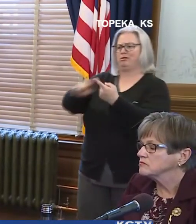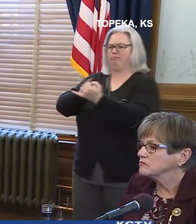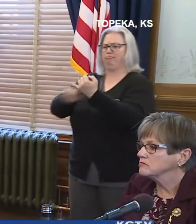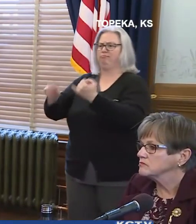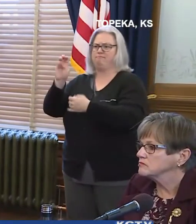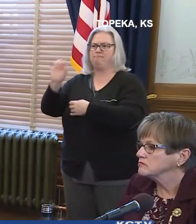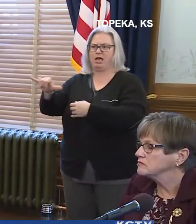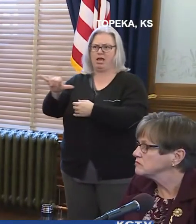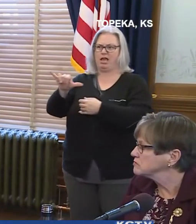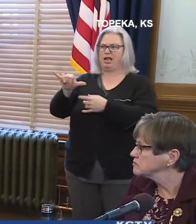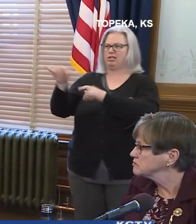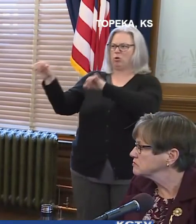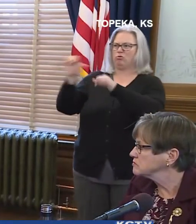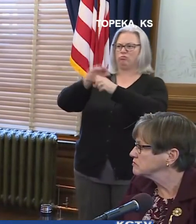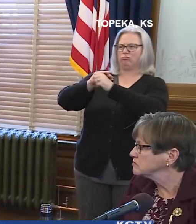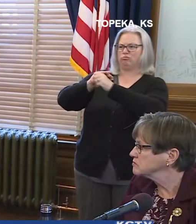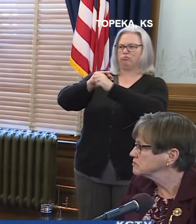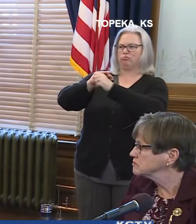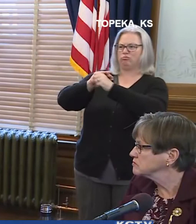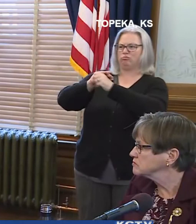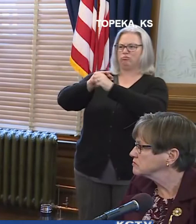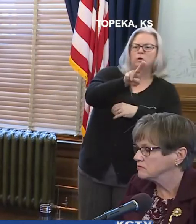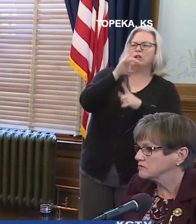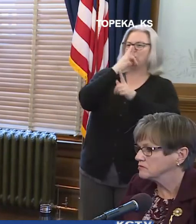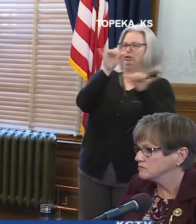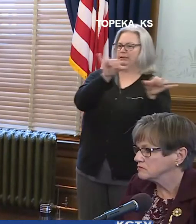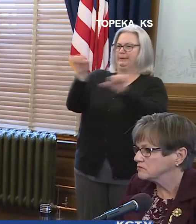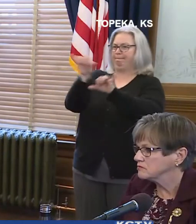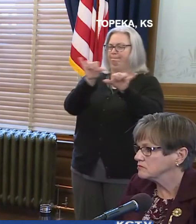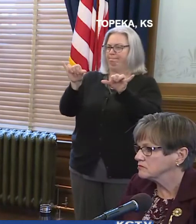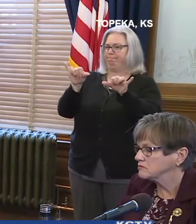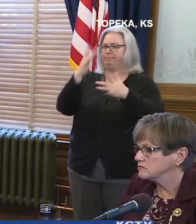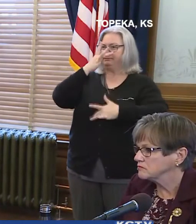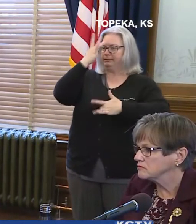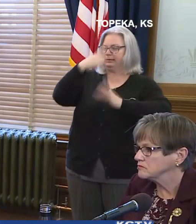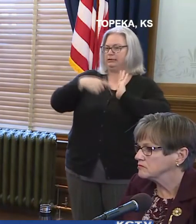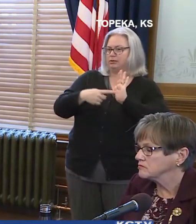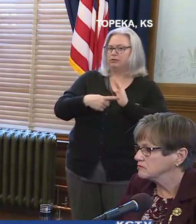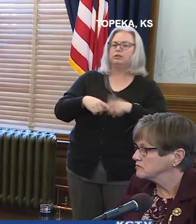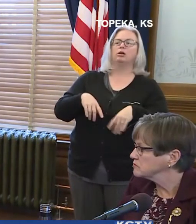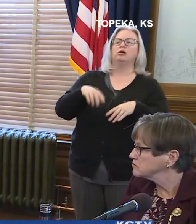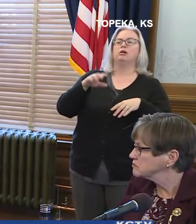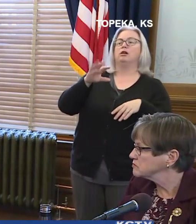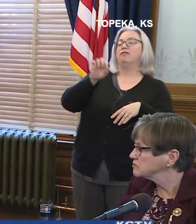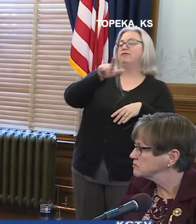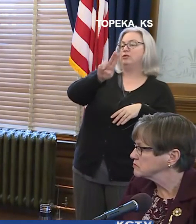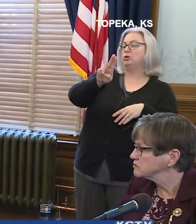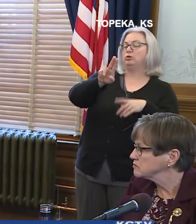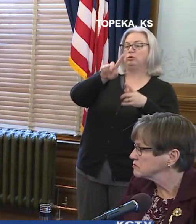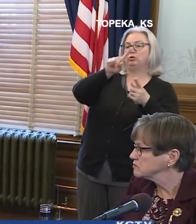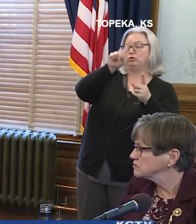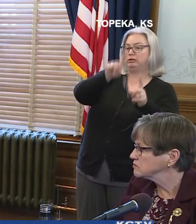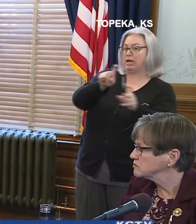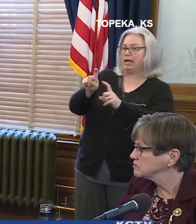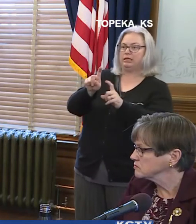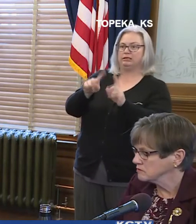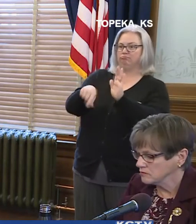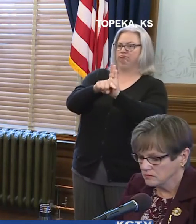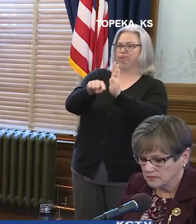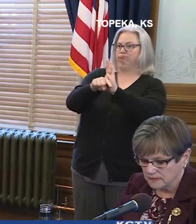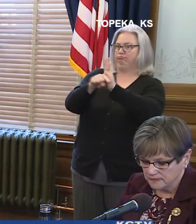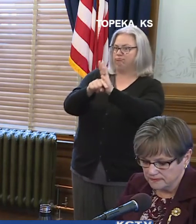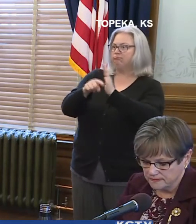amount of influenza is dropping. We're almost seeing no influenza tests are not coming back positive for influenza.